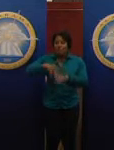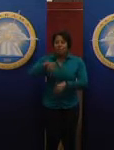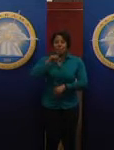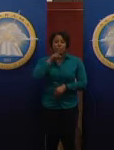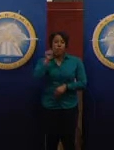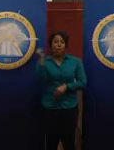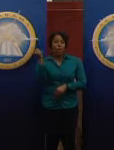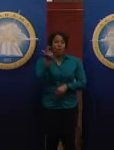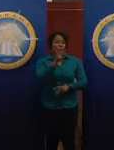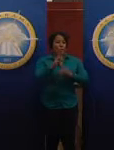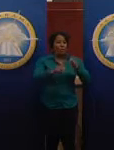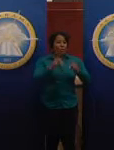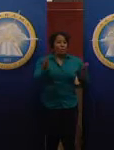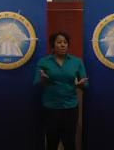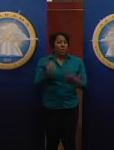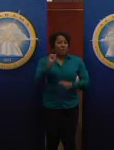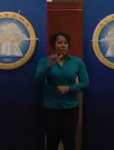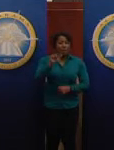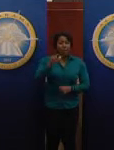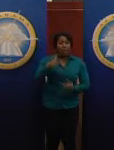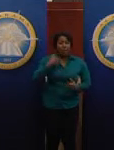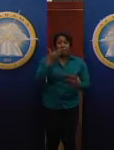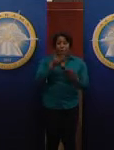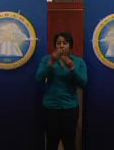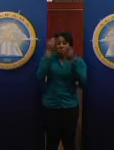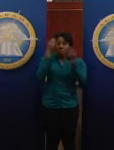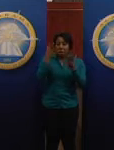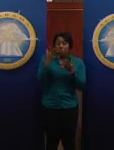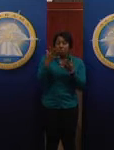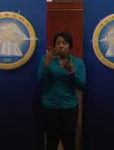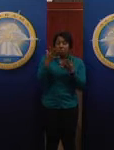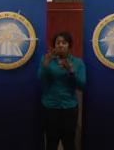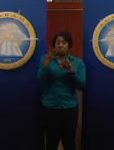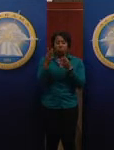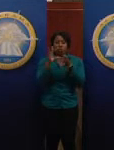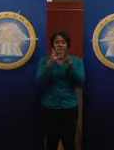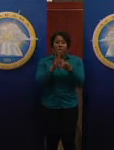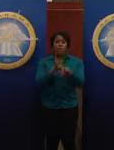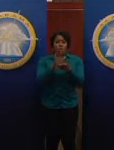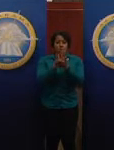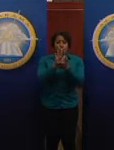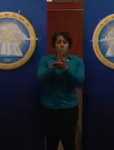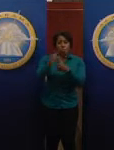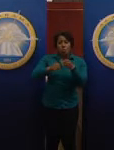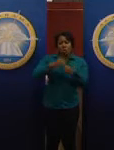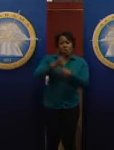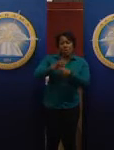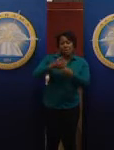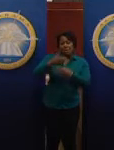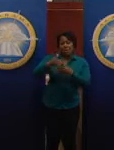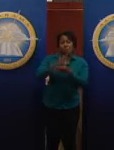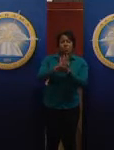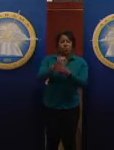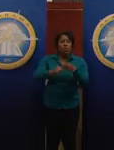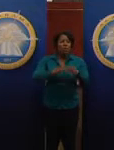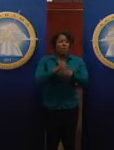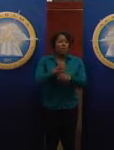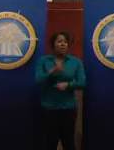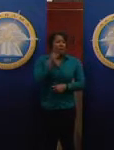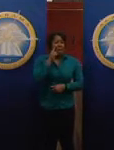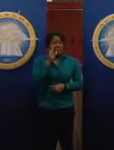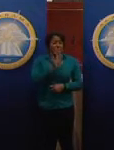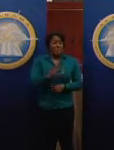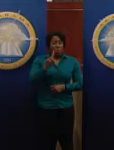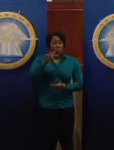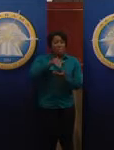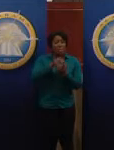of Alabama have good information about what's going on as we prepare for the upcoming school year. And certainly, I know we have about 1,000 people, I think,